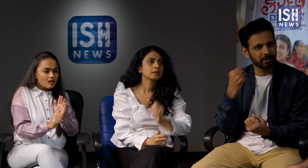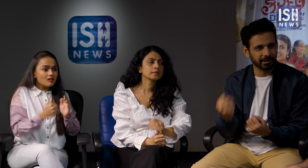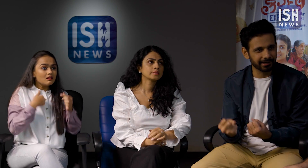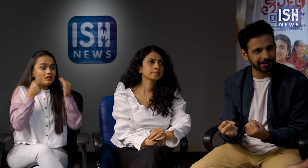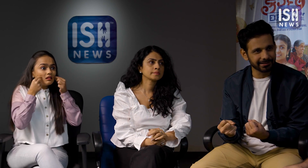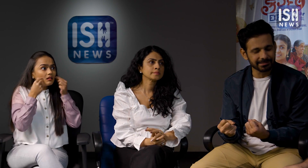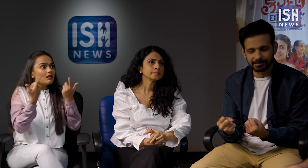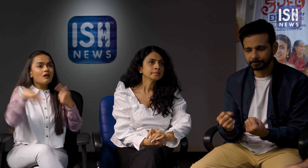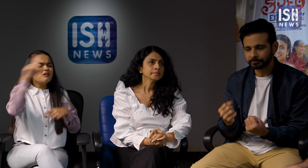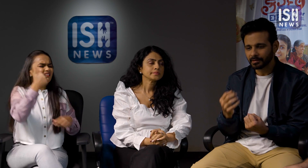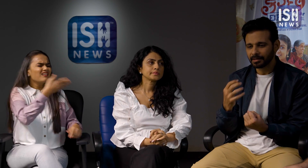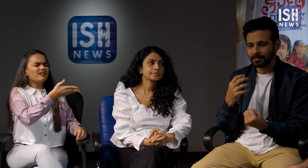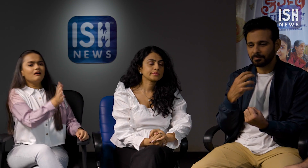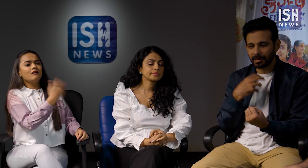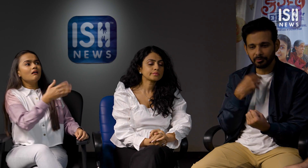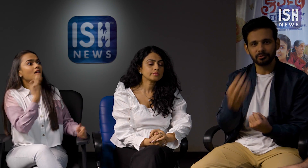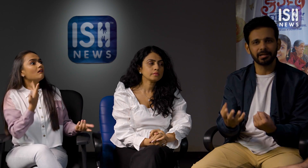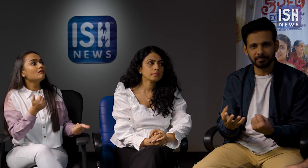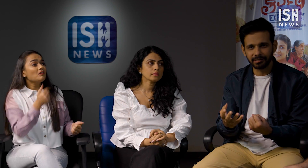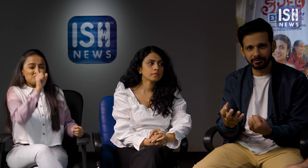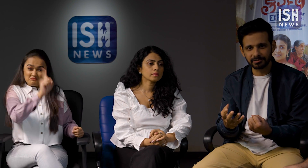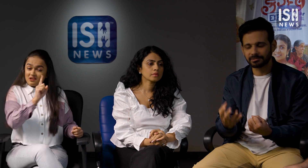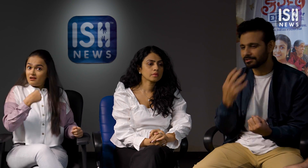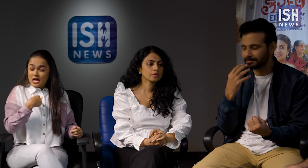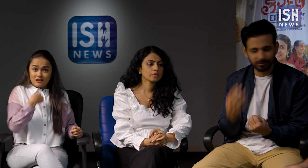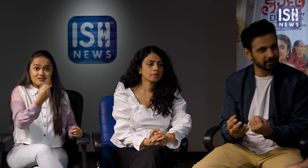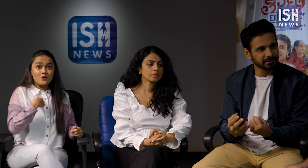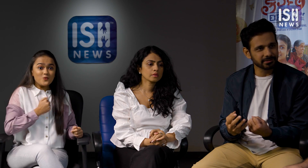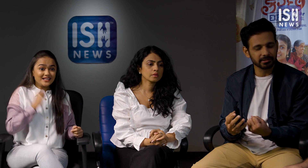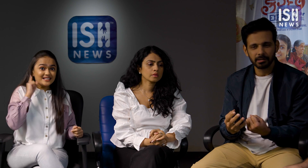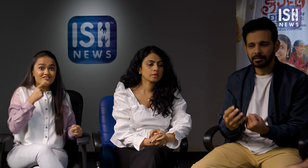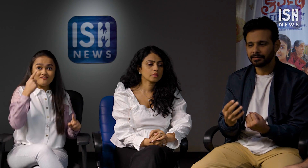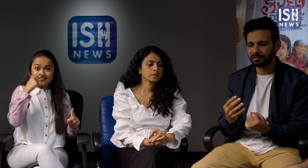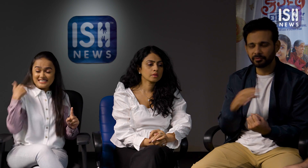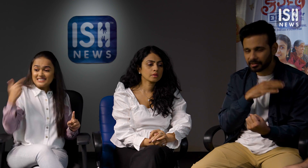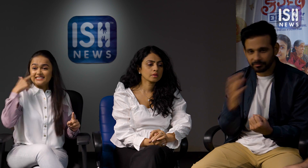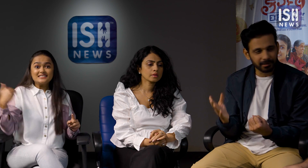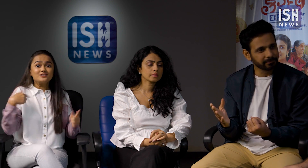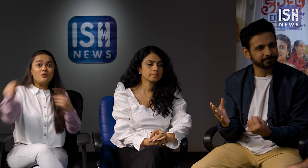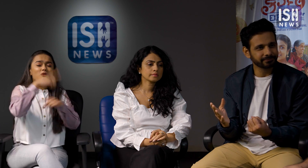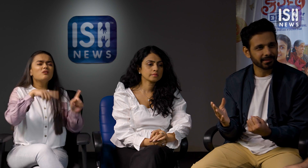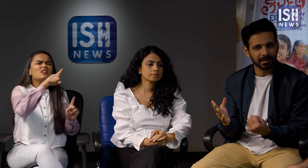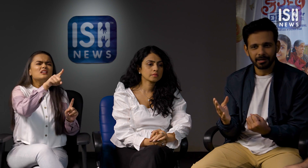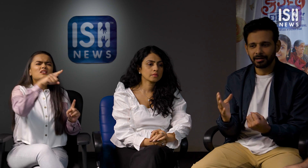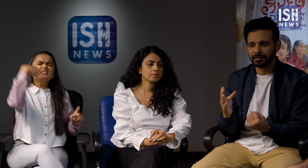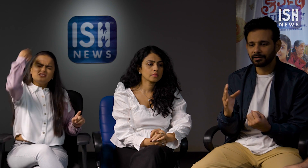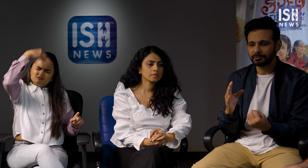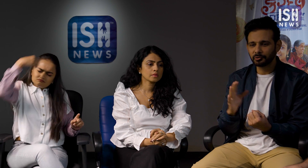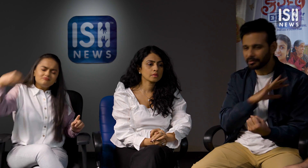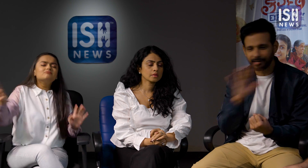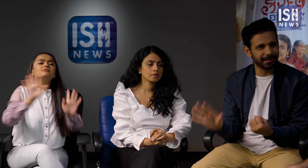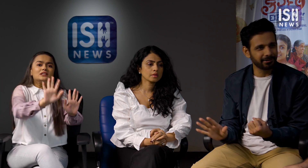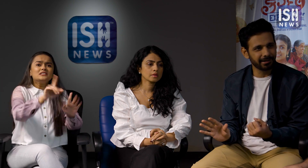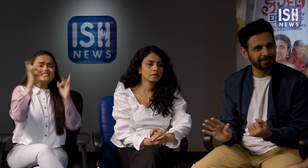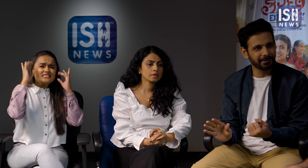is not recognized. But I want to tell my deaf sisters and brothers that forgive them.